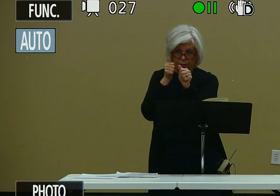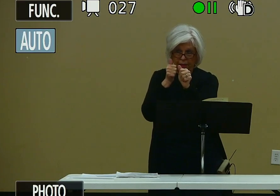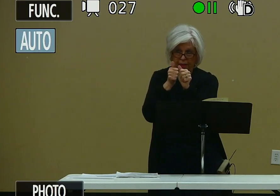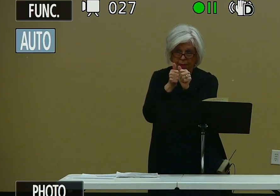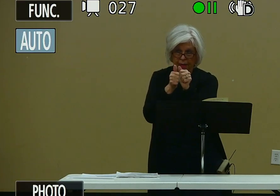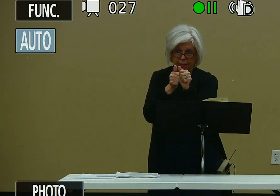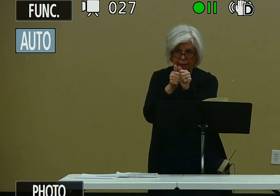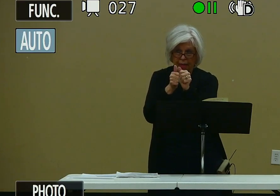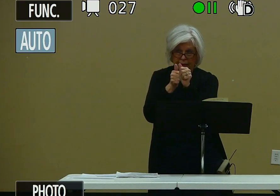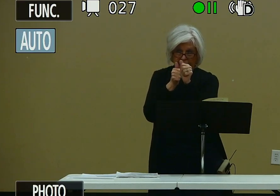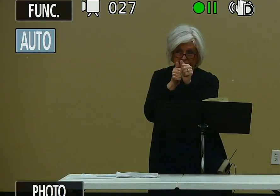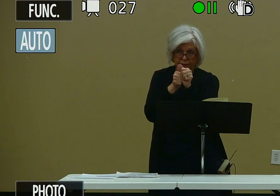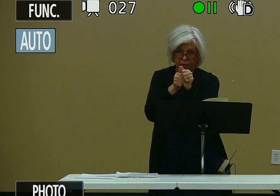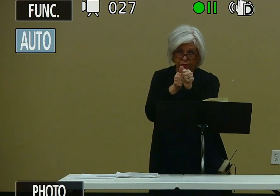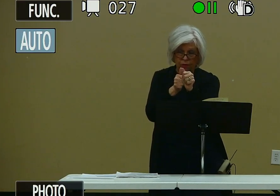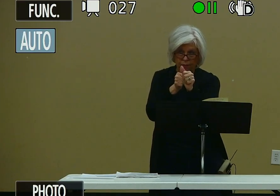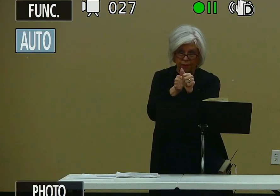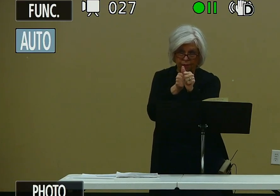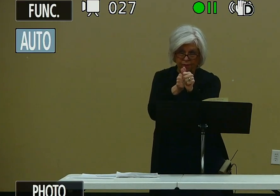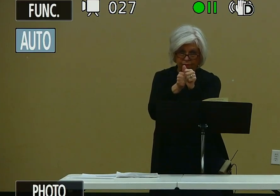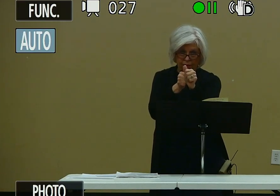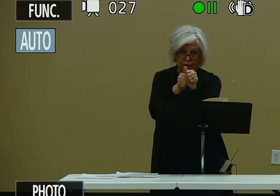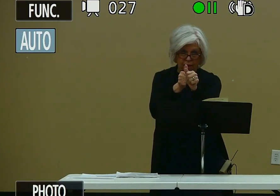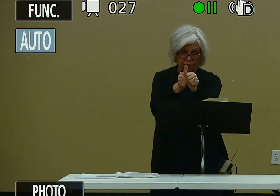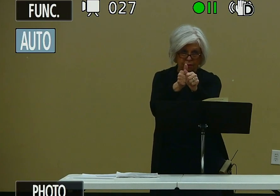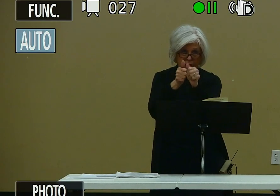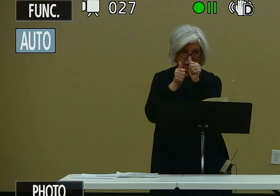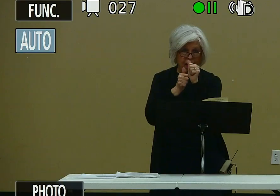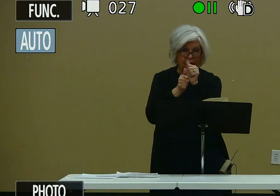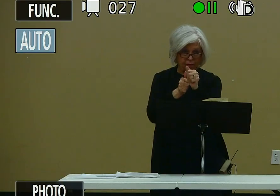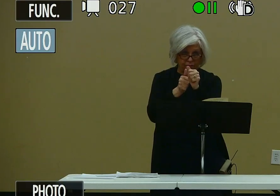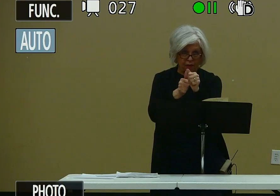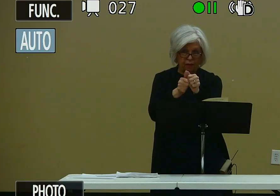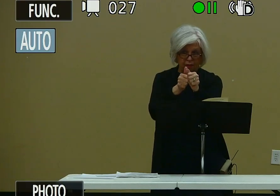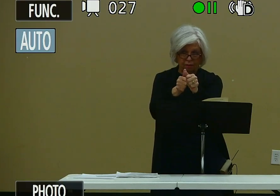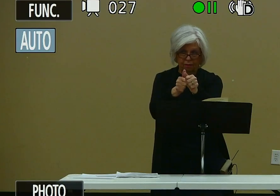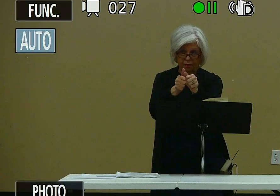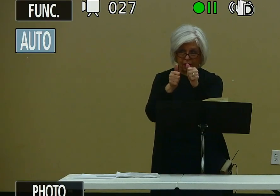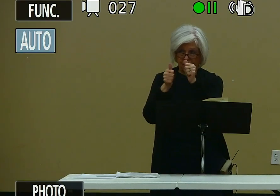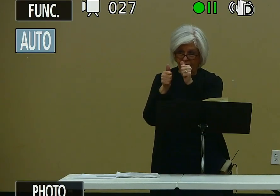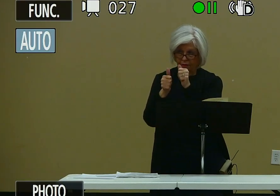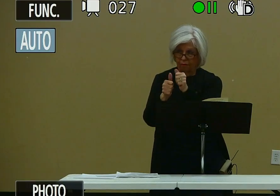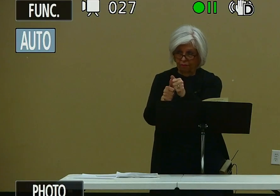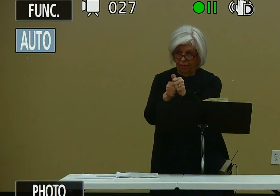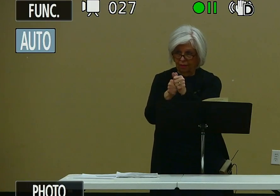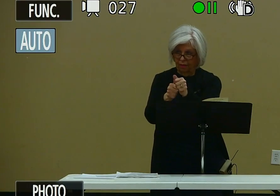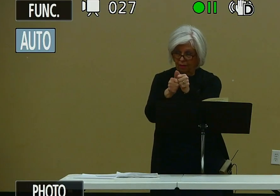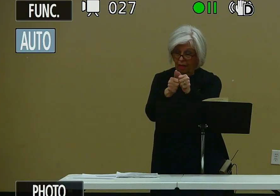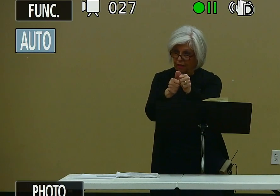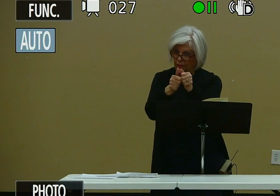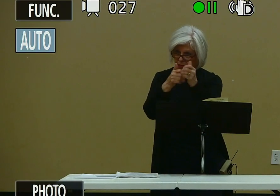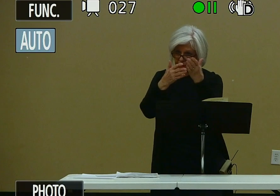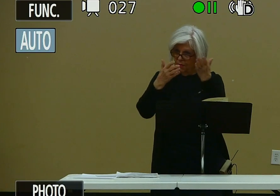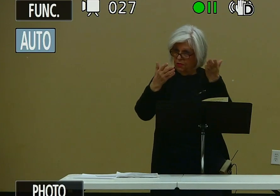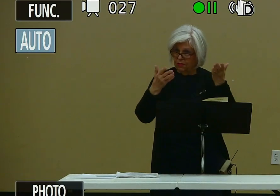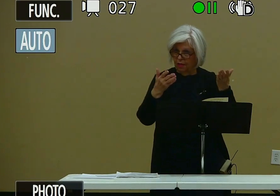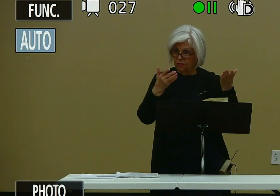hand behind it and go forward. Follow. Follow. Follow. Don't some of these signs just make